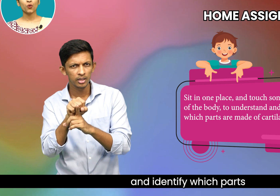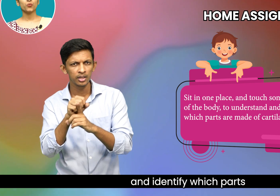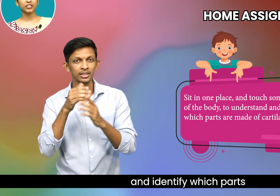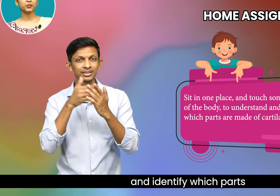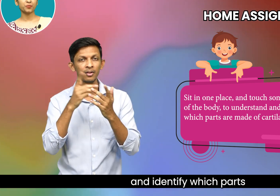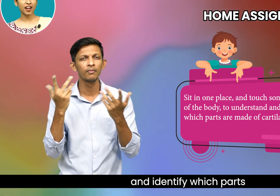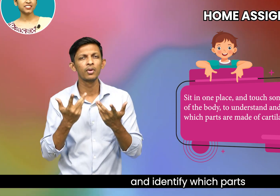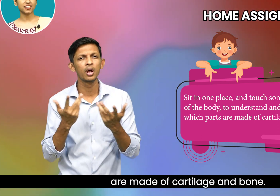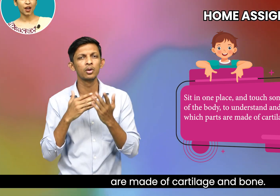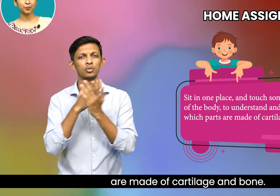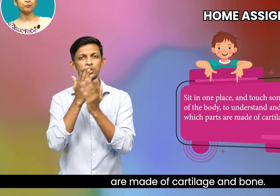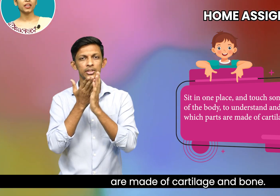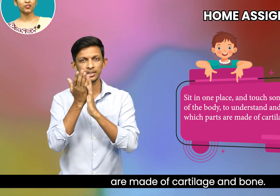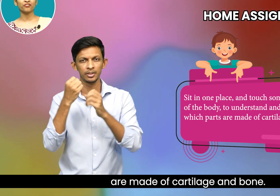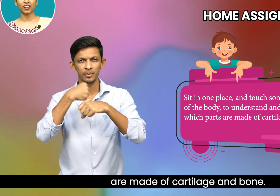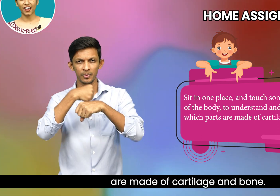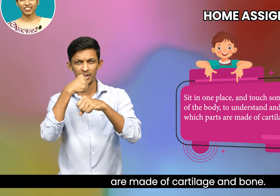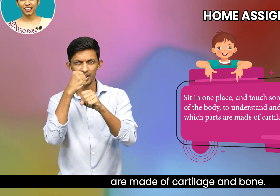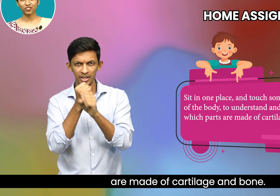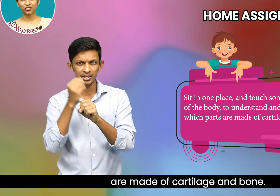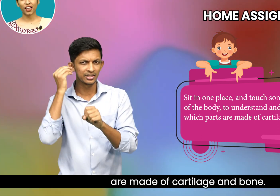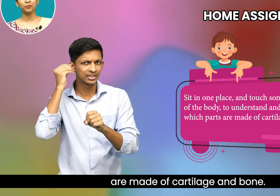that which parts are made of